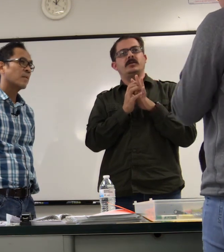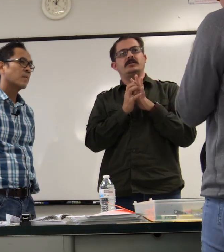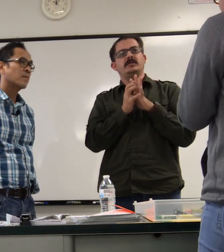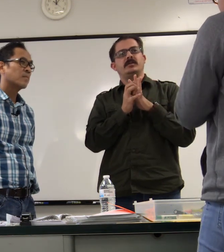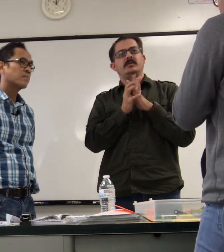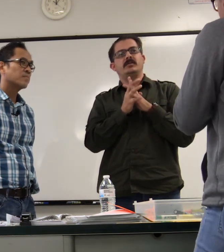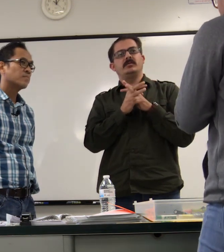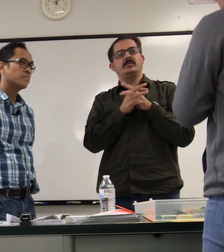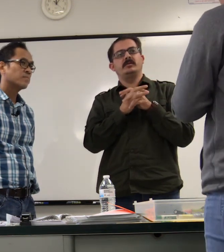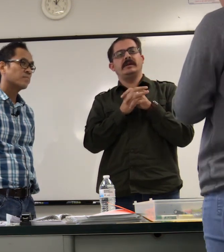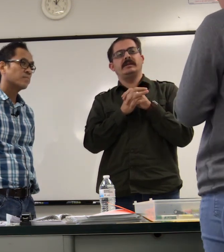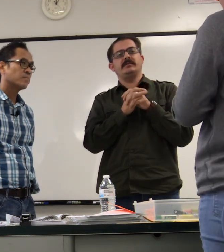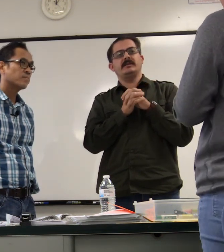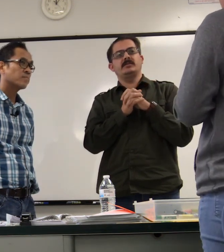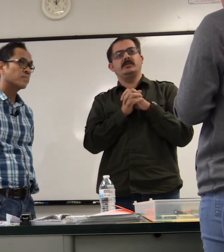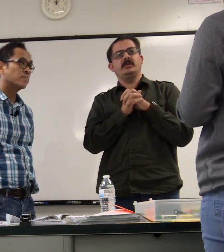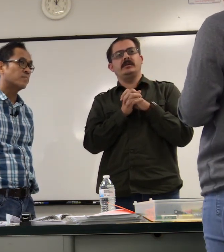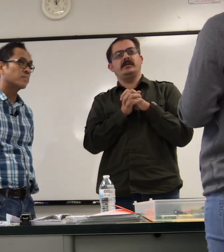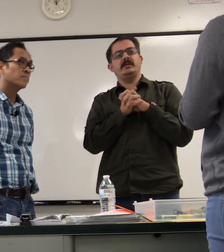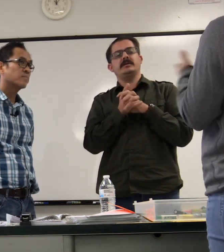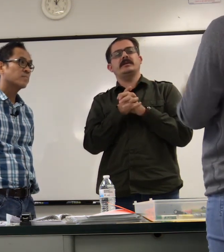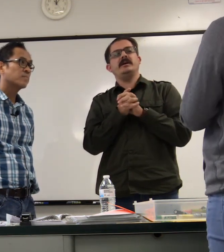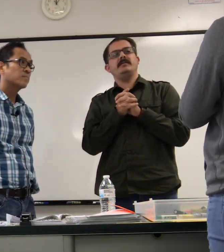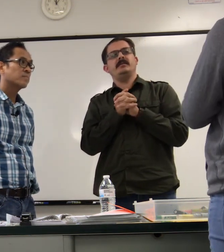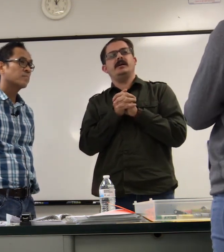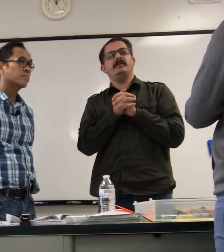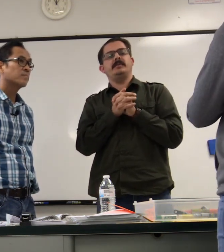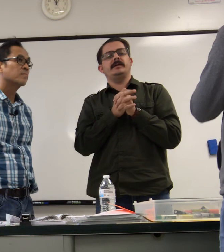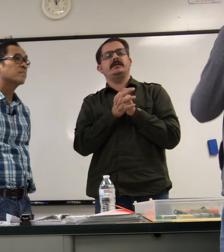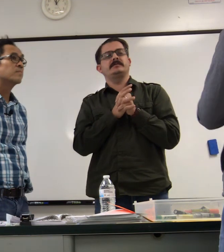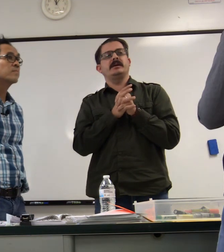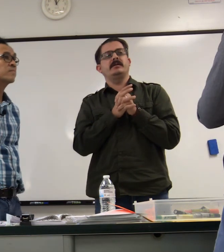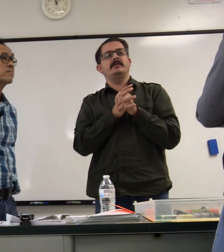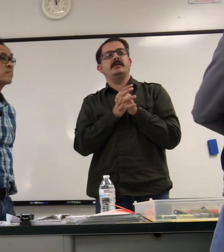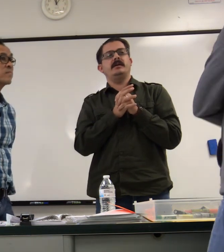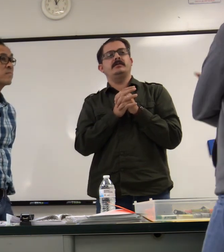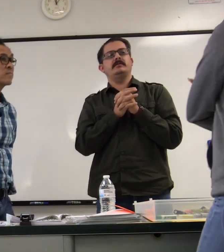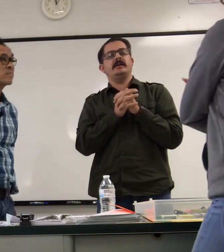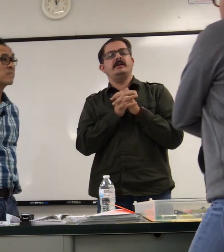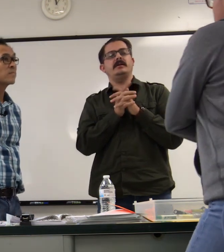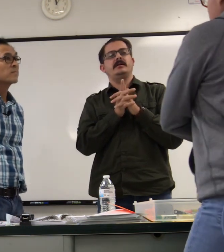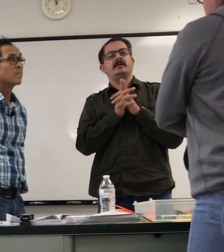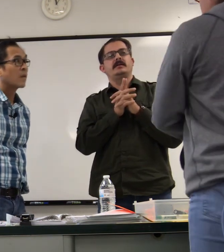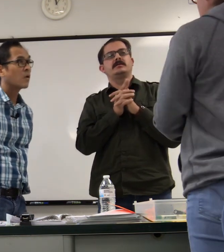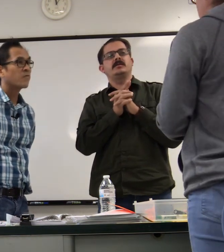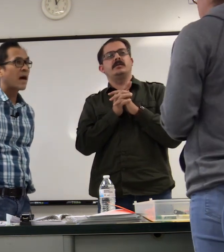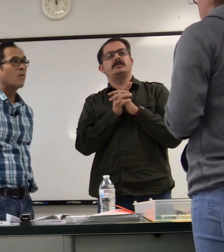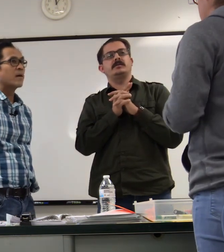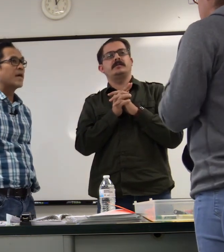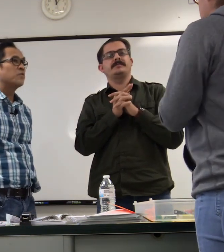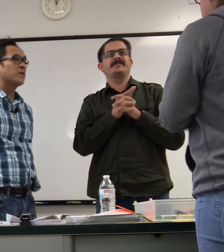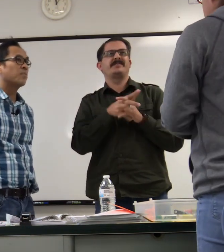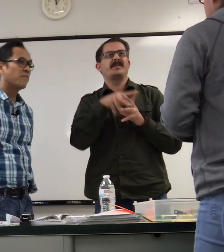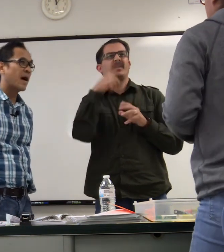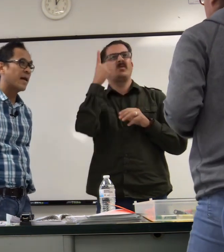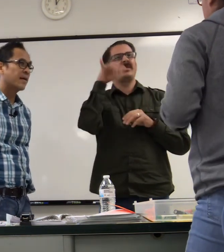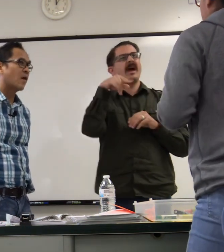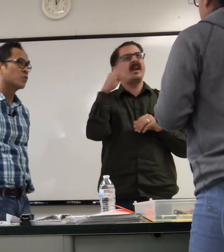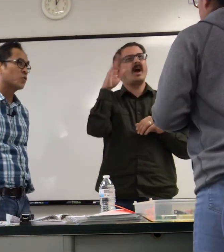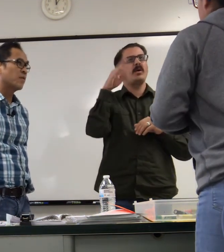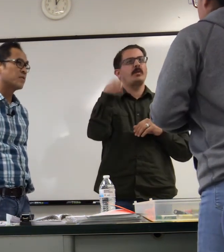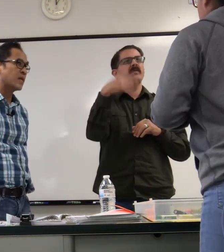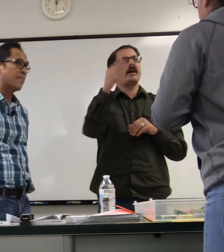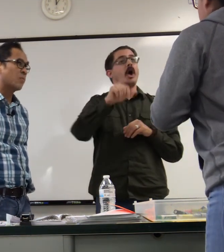So there's no, you can't leave class early or anything today? Because I have a plan to leave town that day. You know, for that one, I usually provide